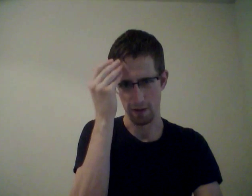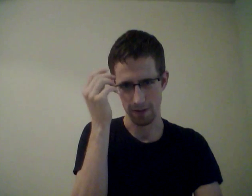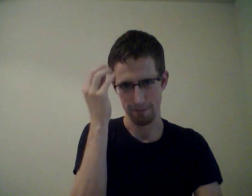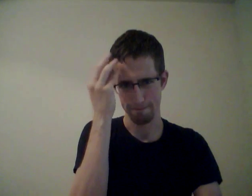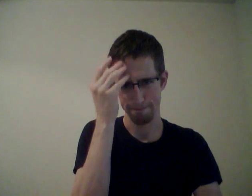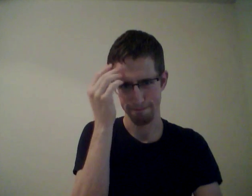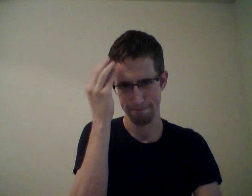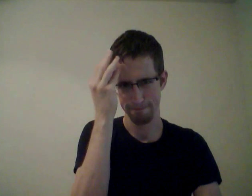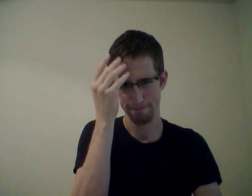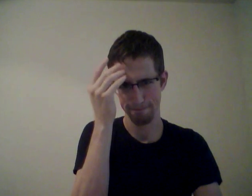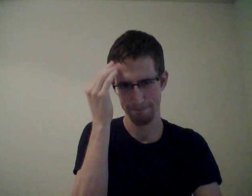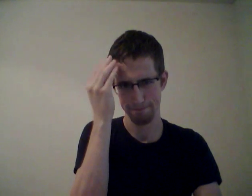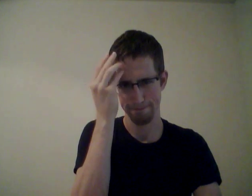fingers.